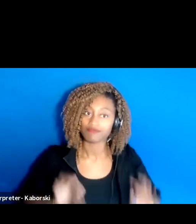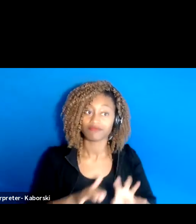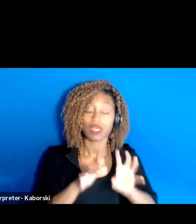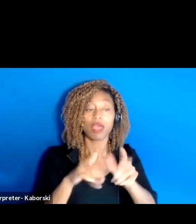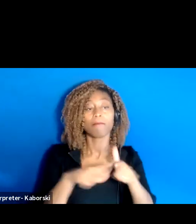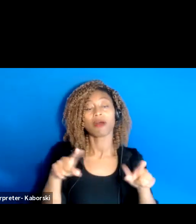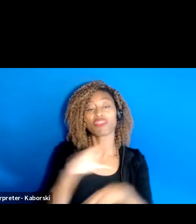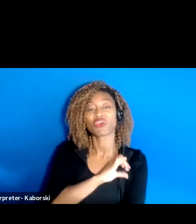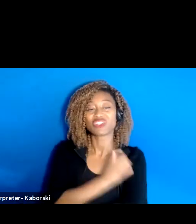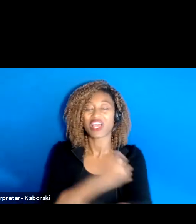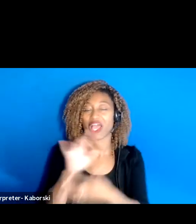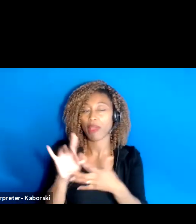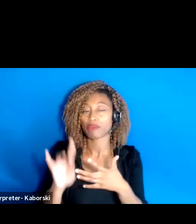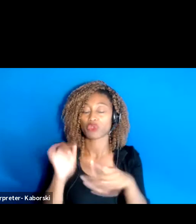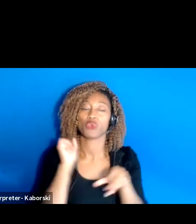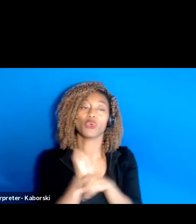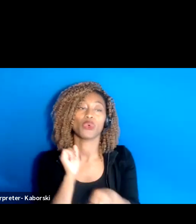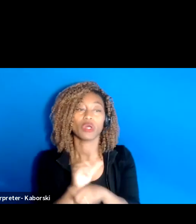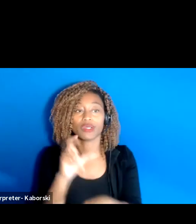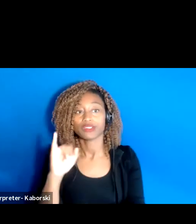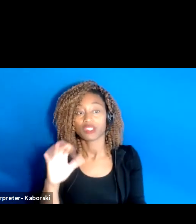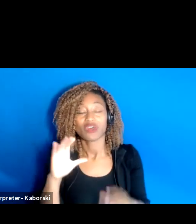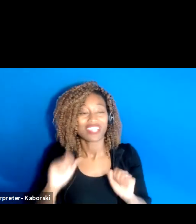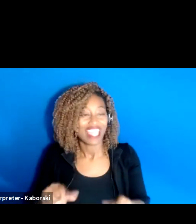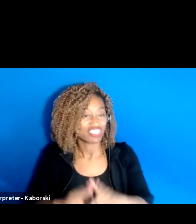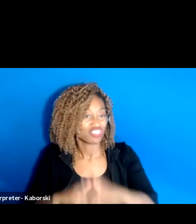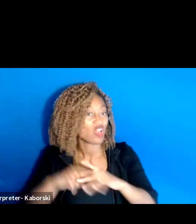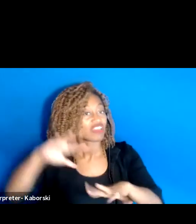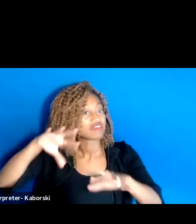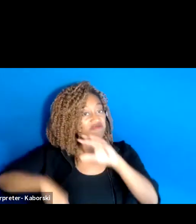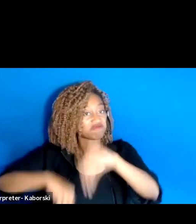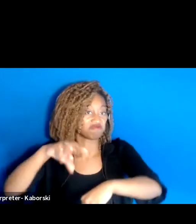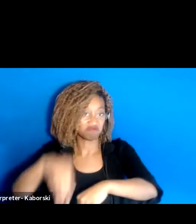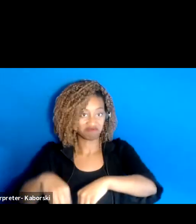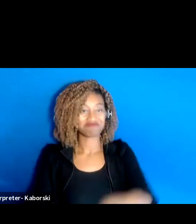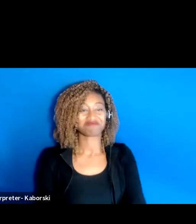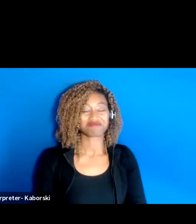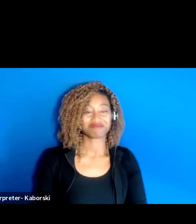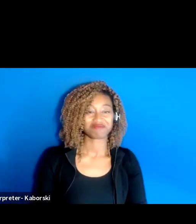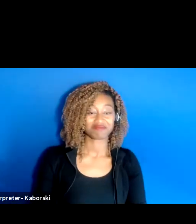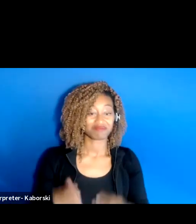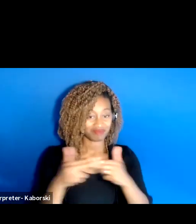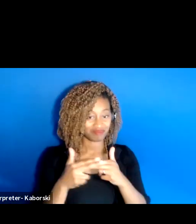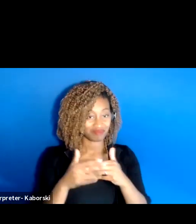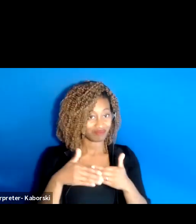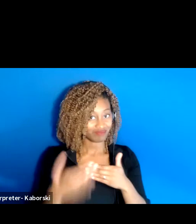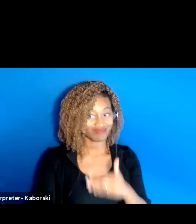are the optional work that the silks can begin engaging in. Next slide.